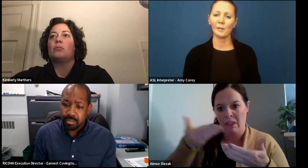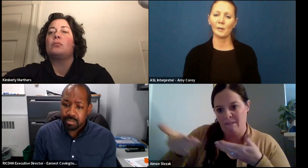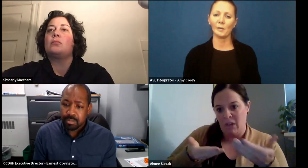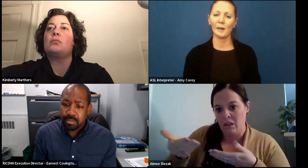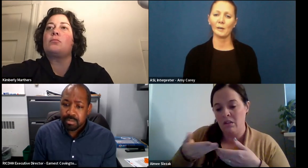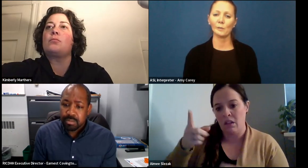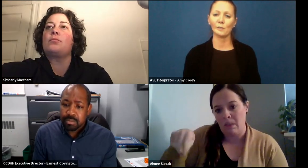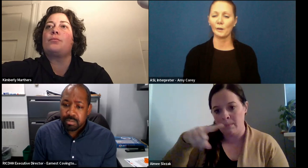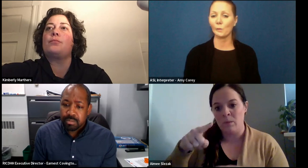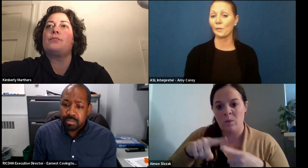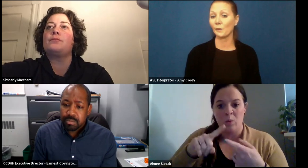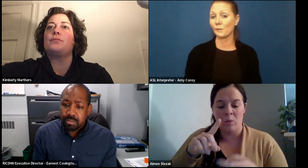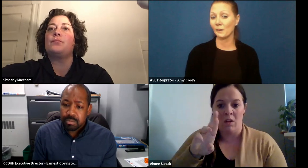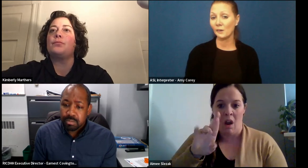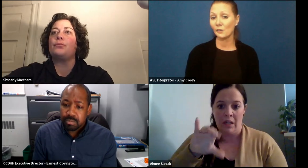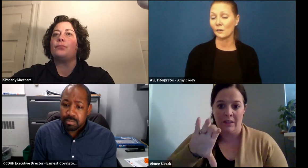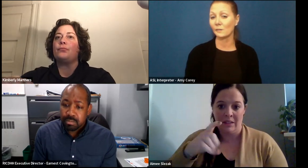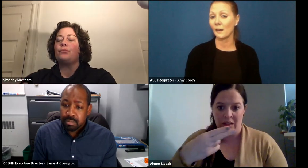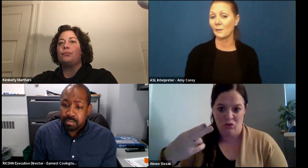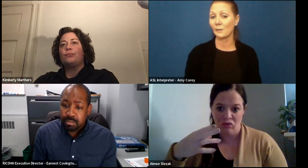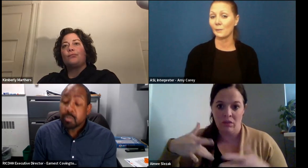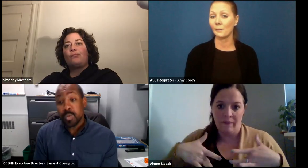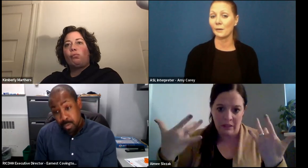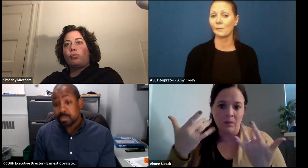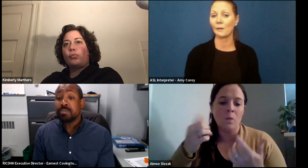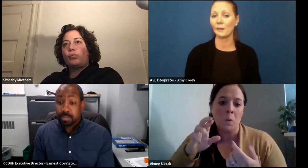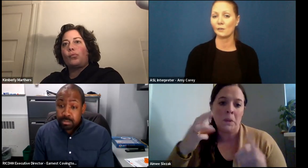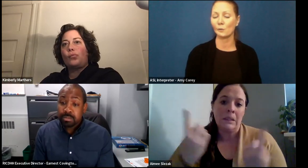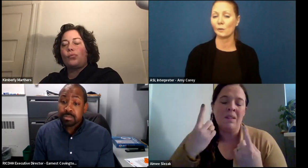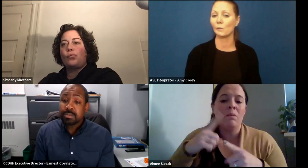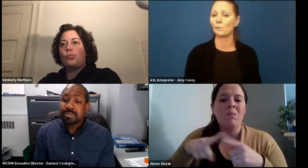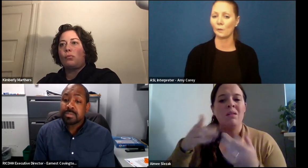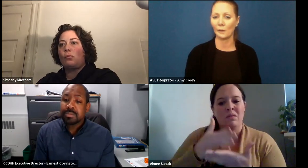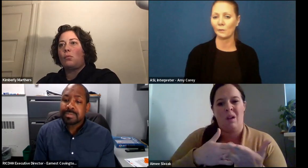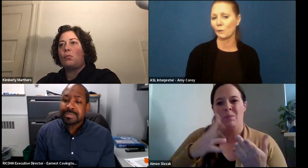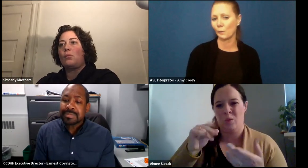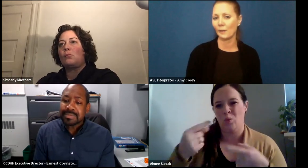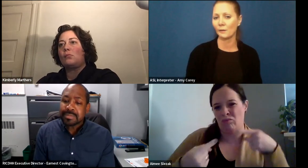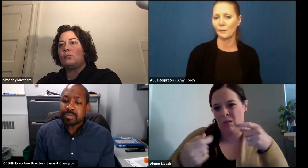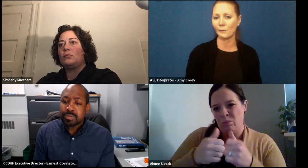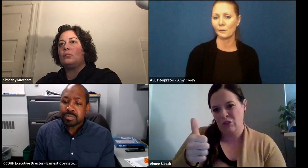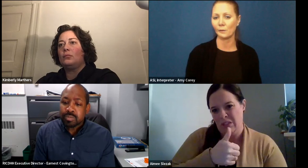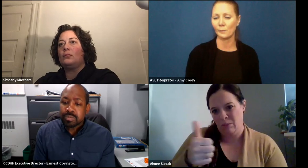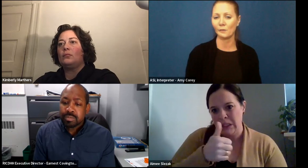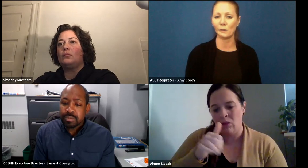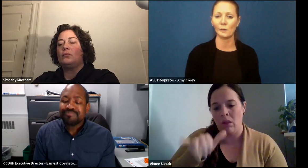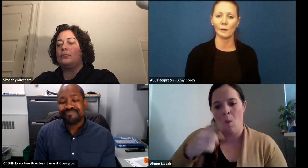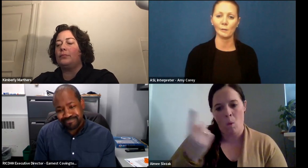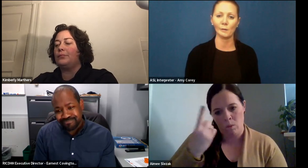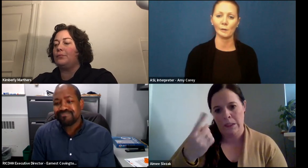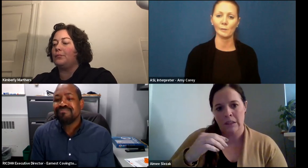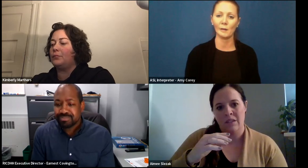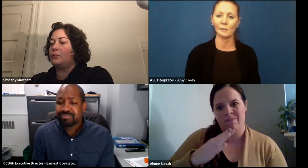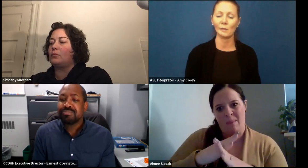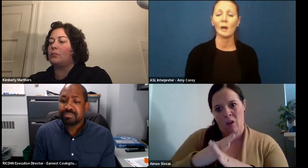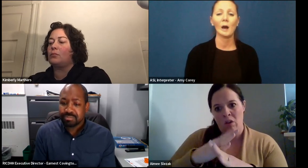I think that, starting with the invitations and having them be invited to the Rhode Island Deaf Commission of Hard of